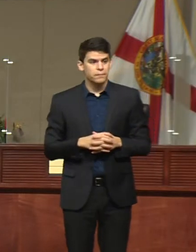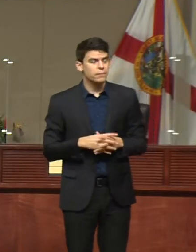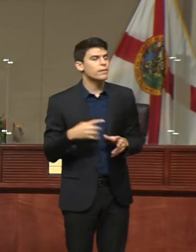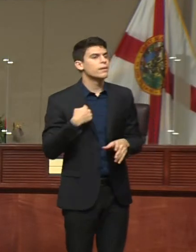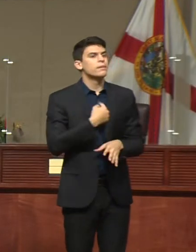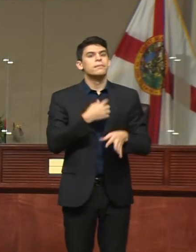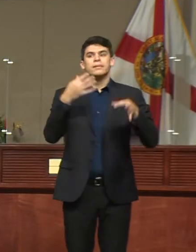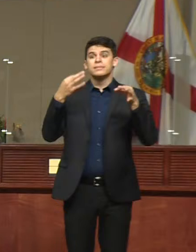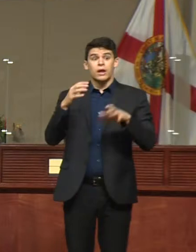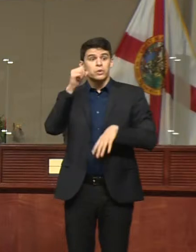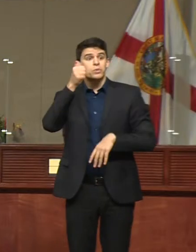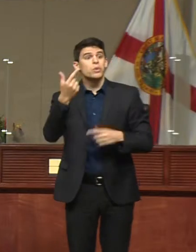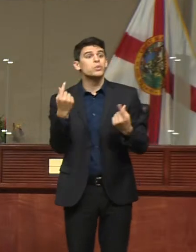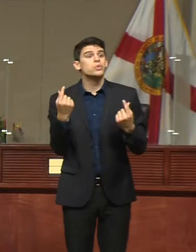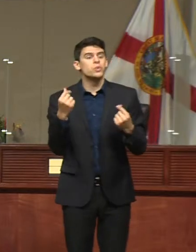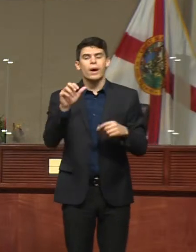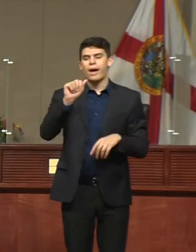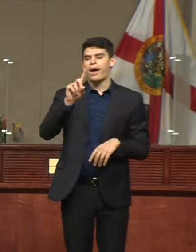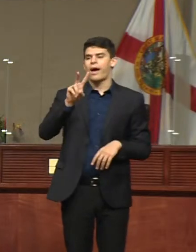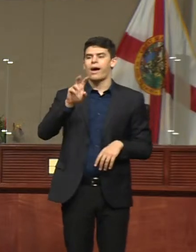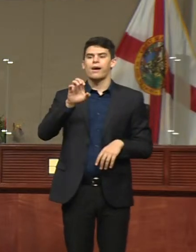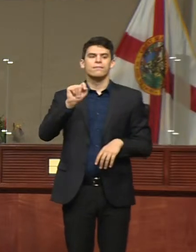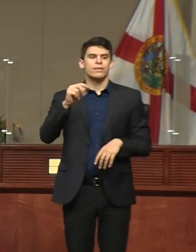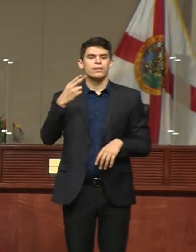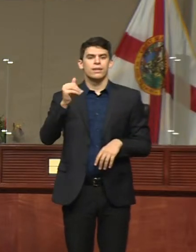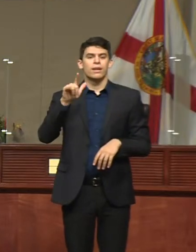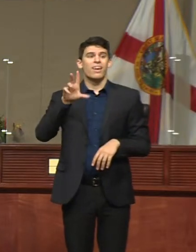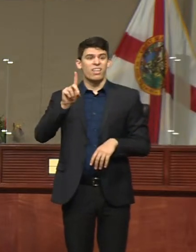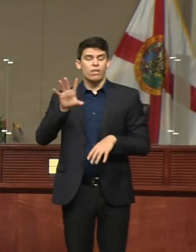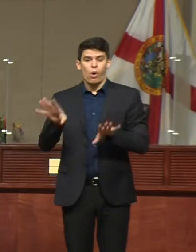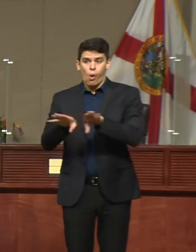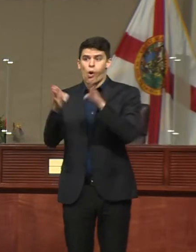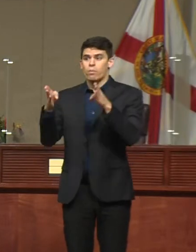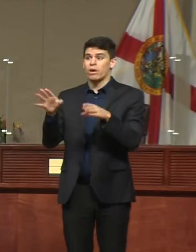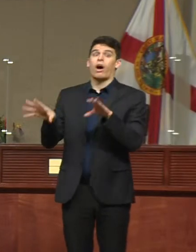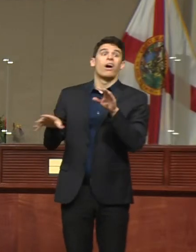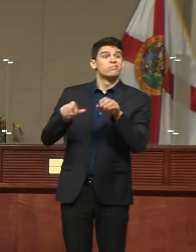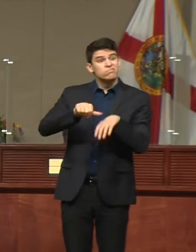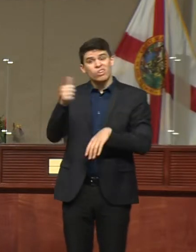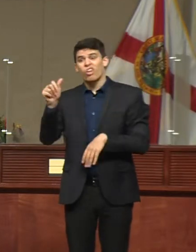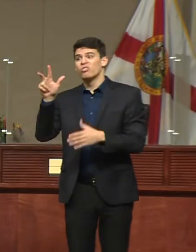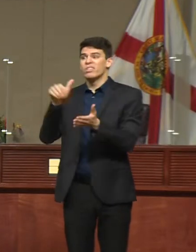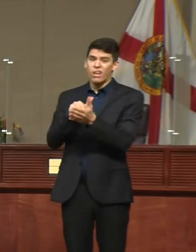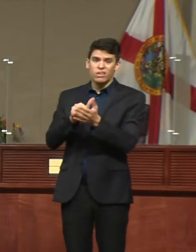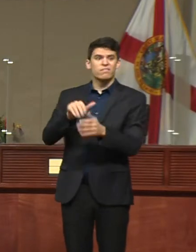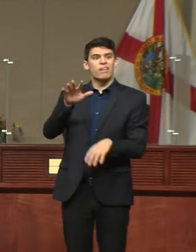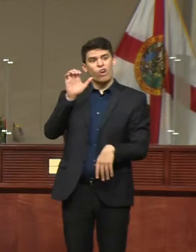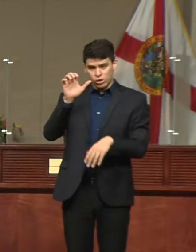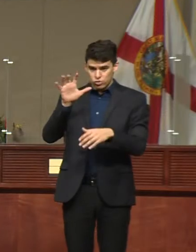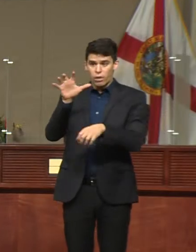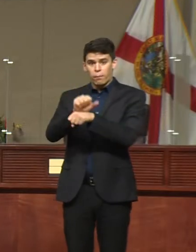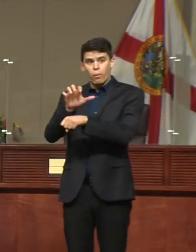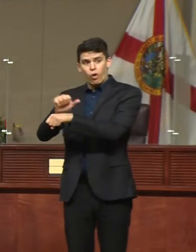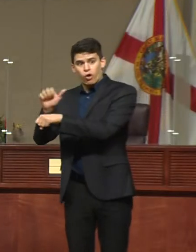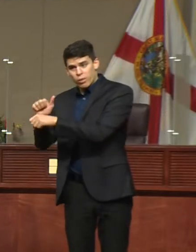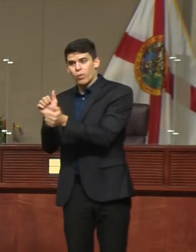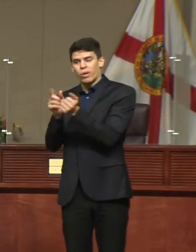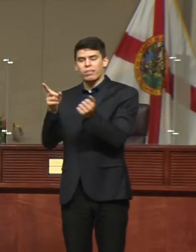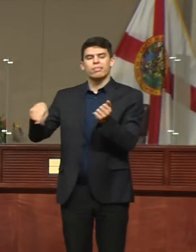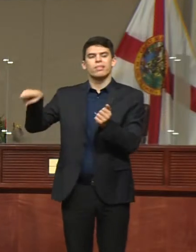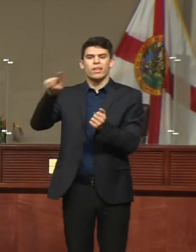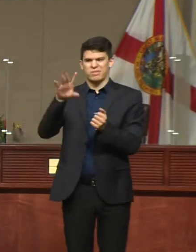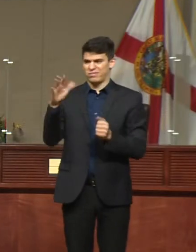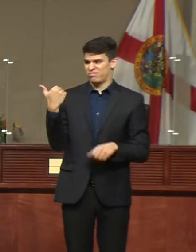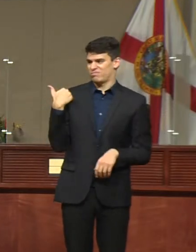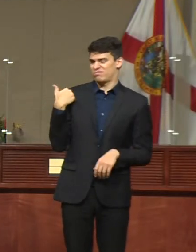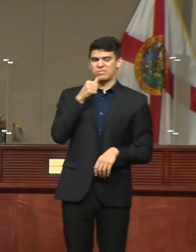tomorrow another 3,500 appointments for healthcare workers, and they are going to stand at the pod. That announcement went